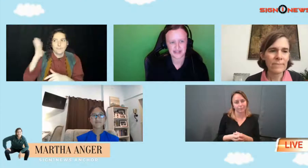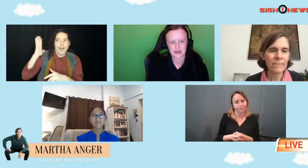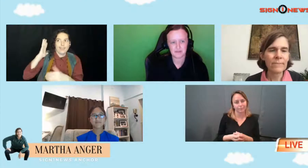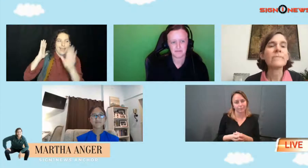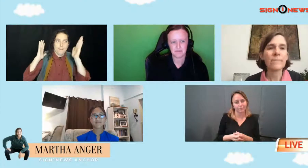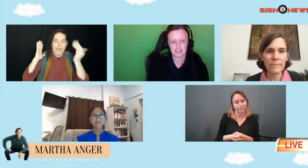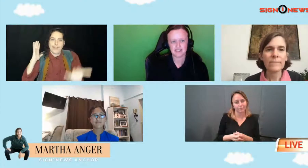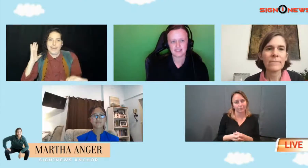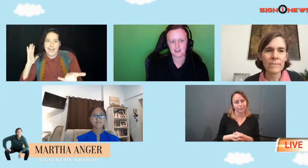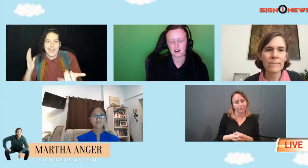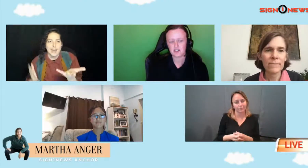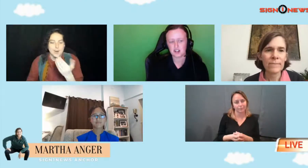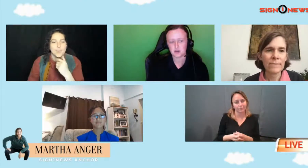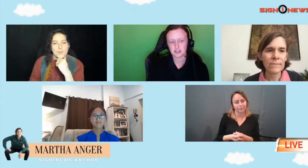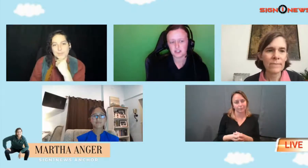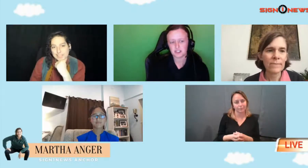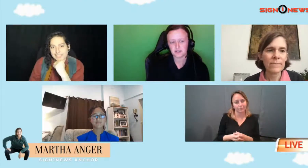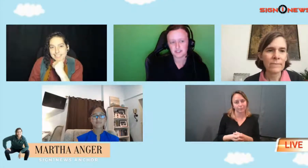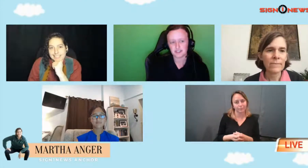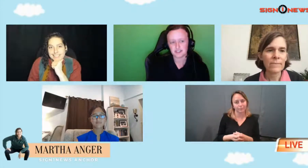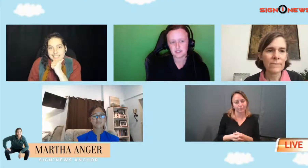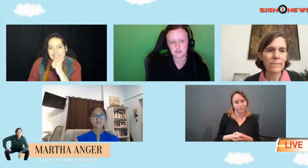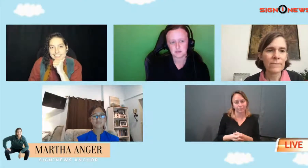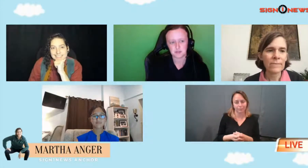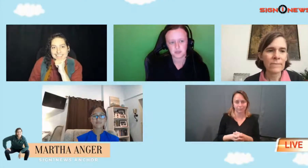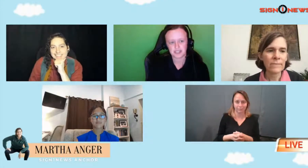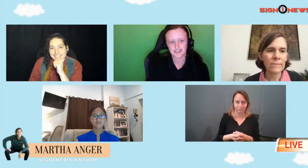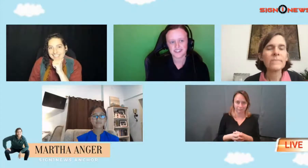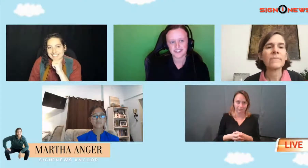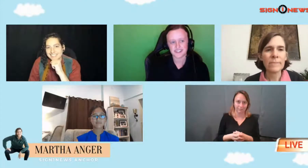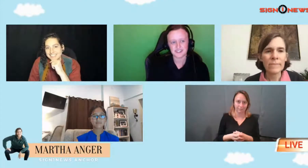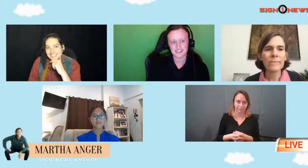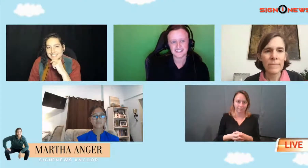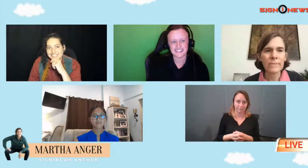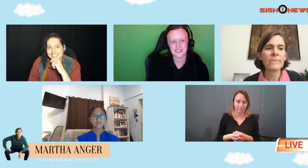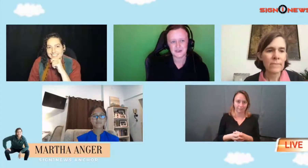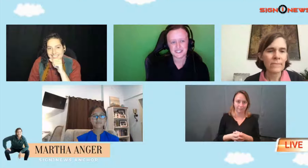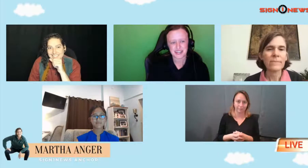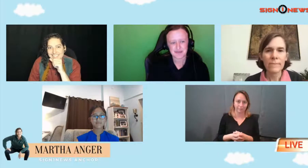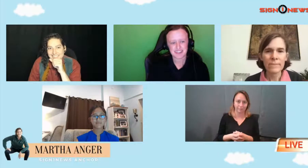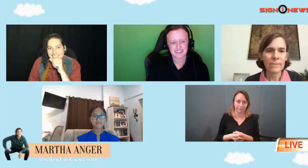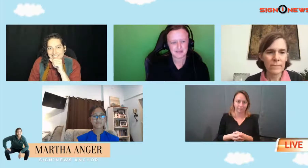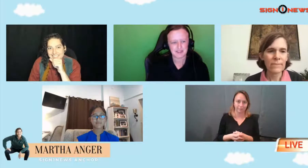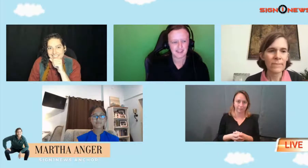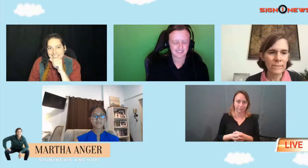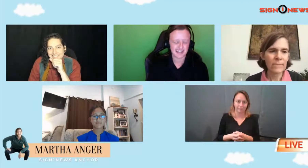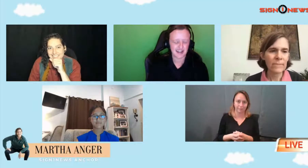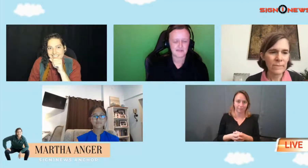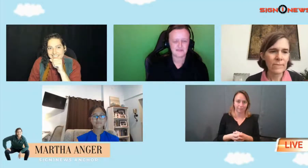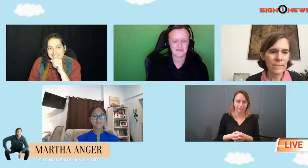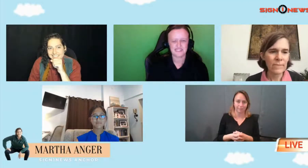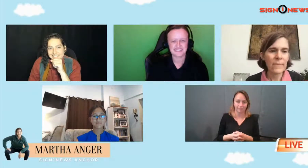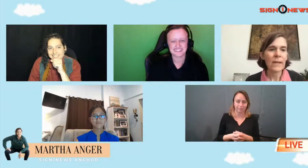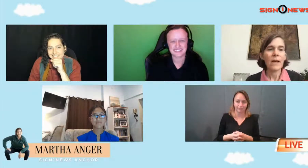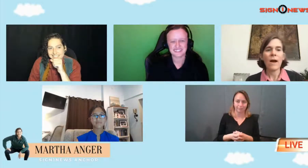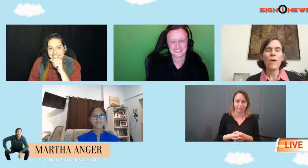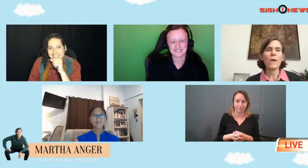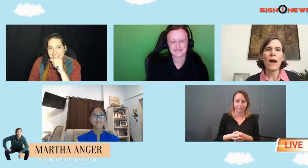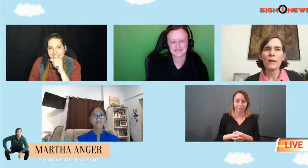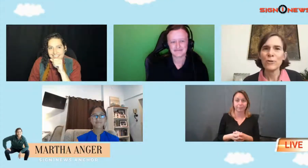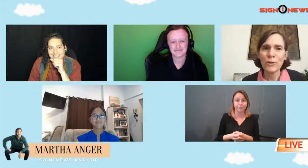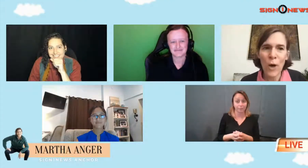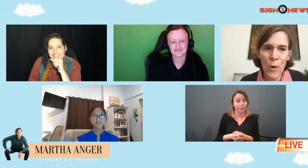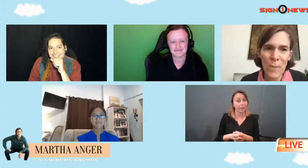children, because there are generational differences between CC your time and the time and now.